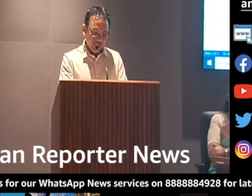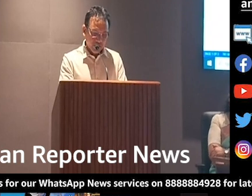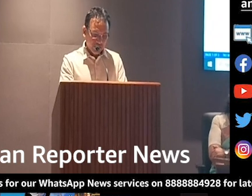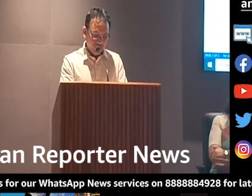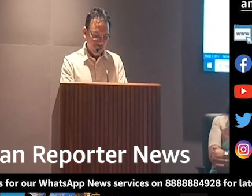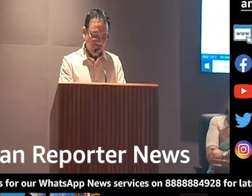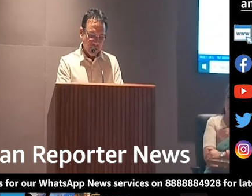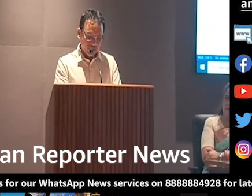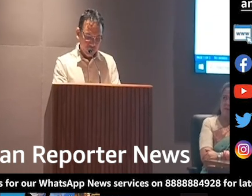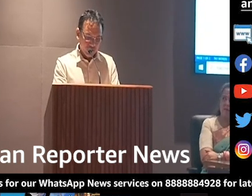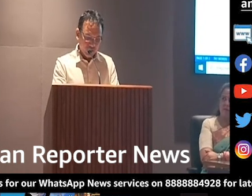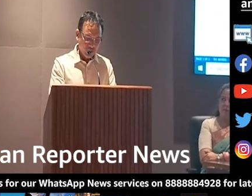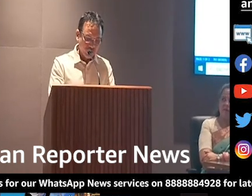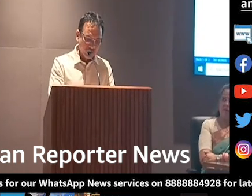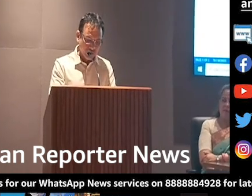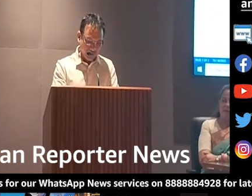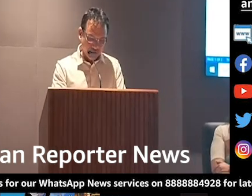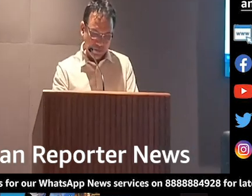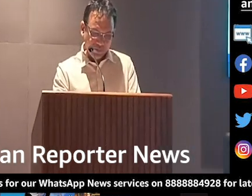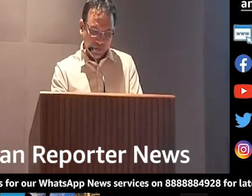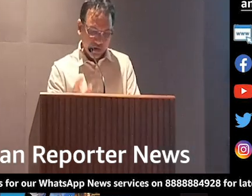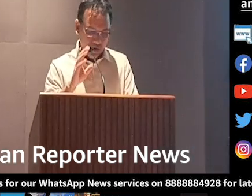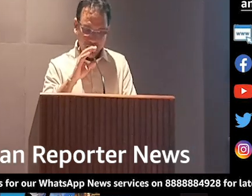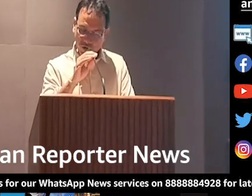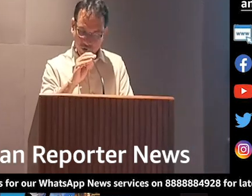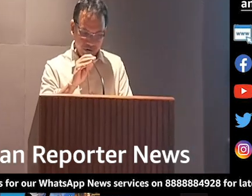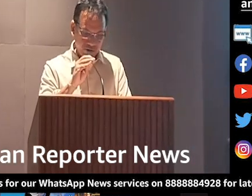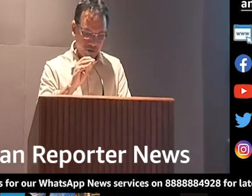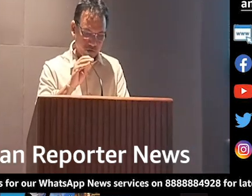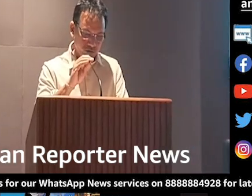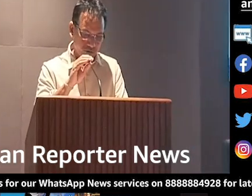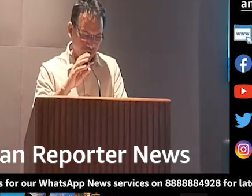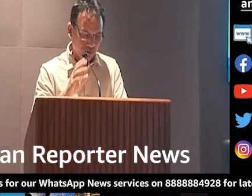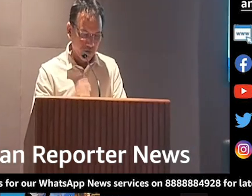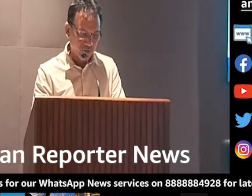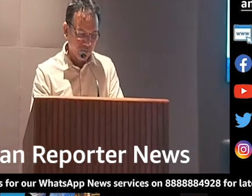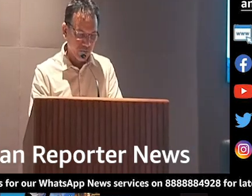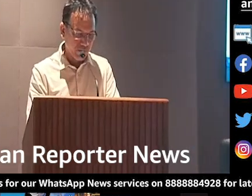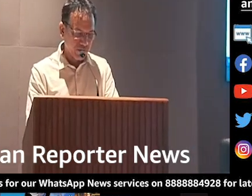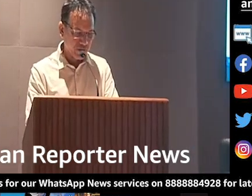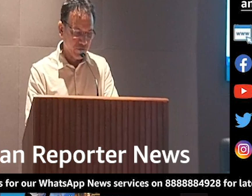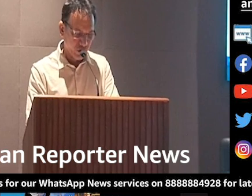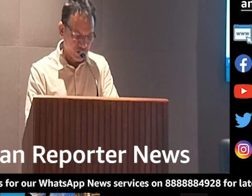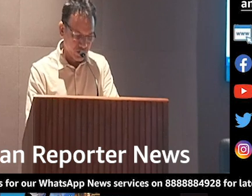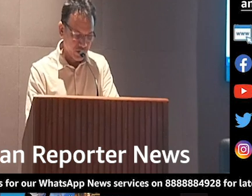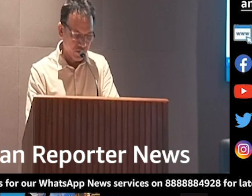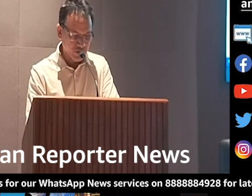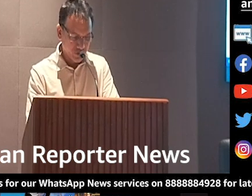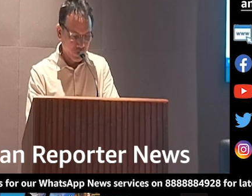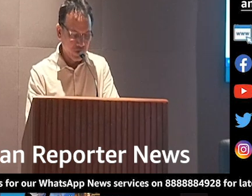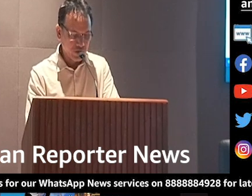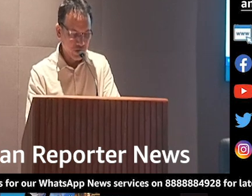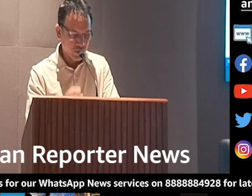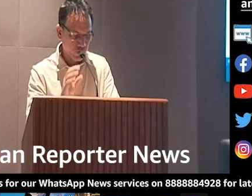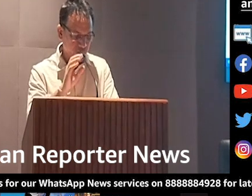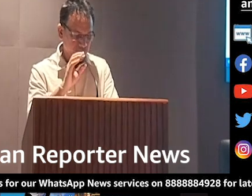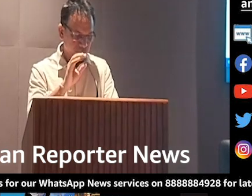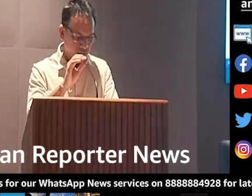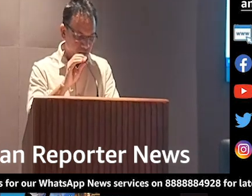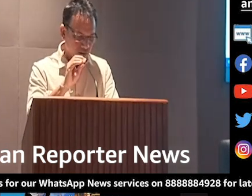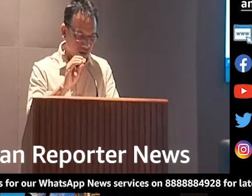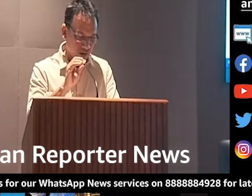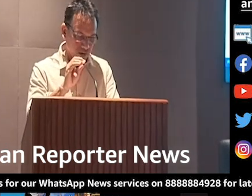The dignitaries on the days, Dr. Raju, Director, Dr. Matthew, our Purple Ambassador for last year, Mr. Sunil